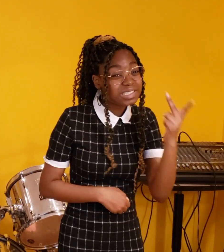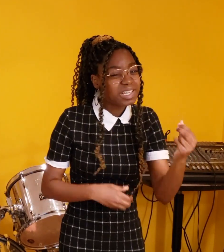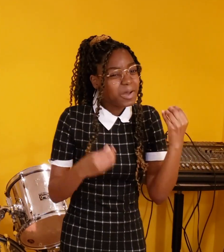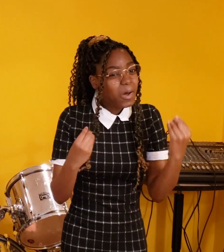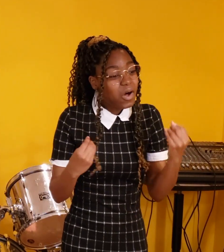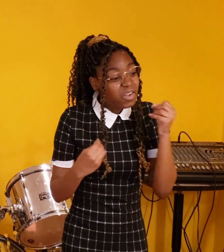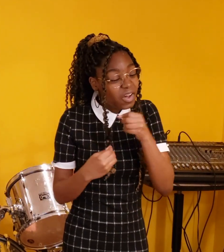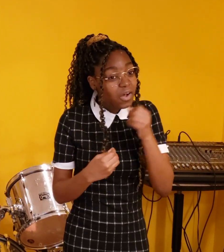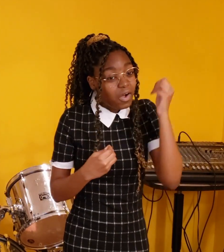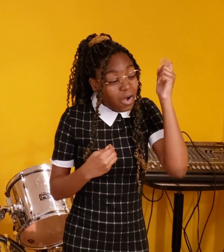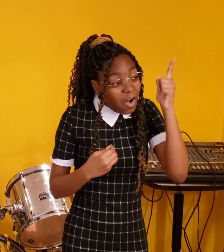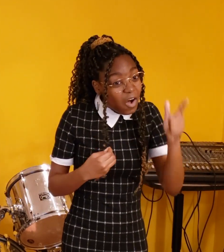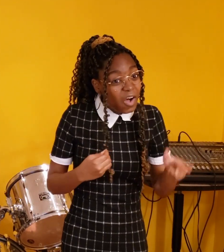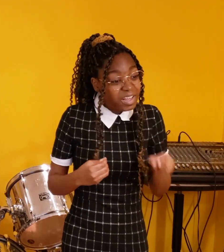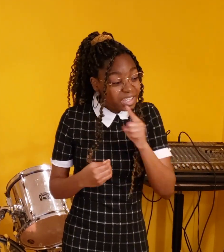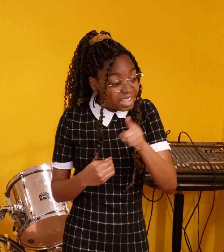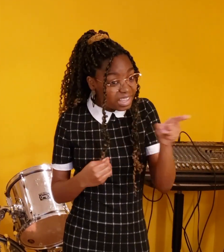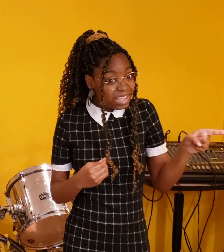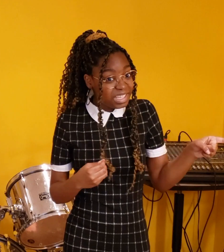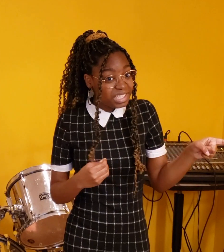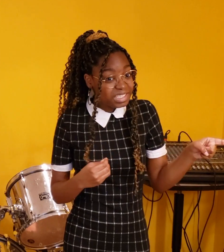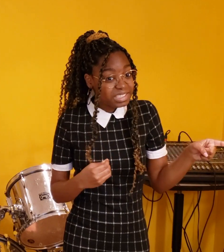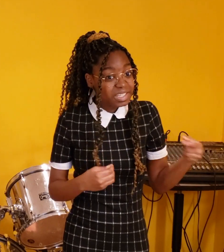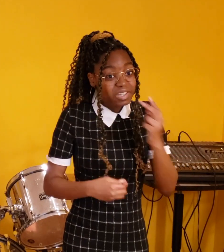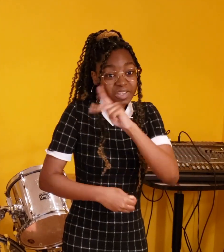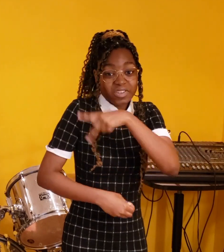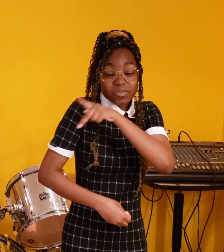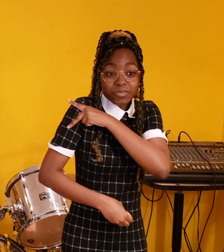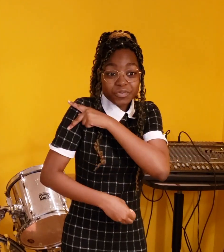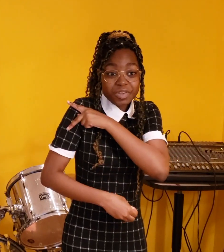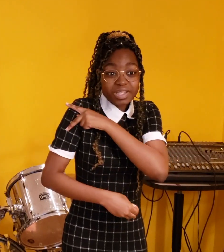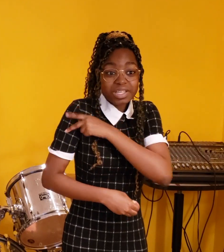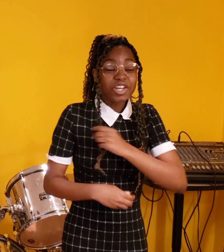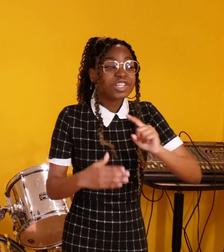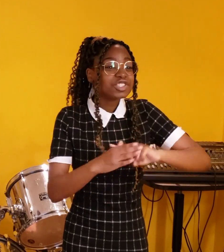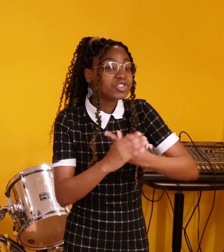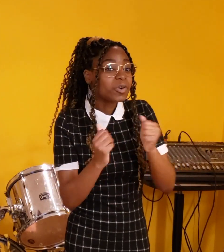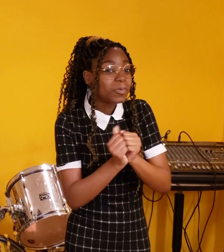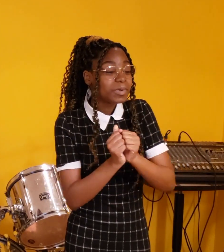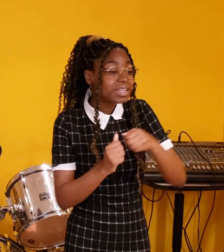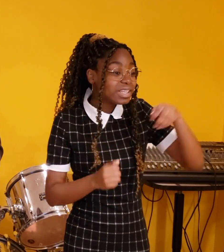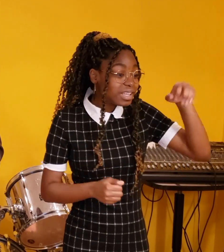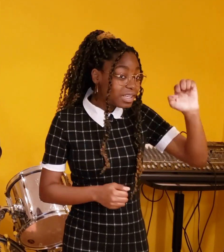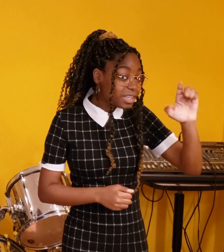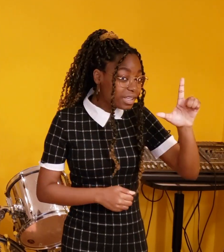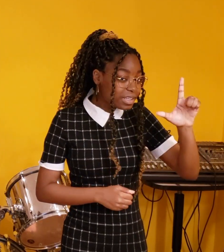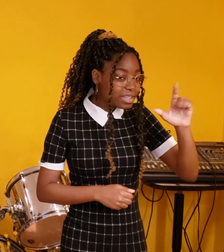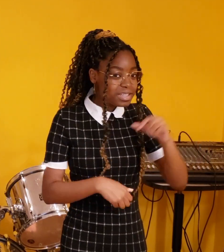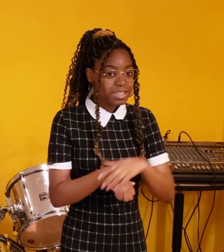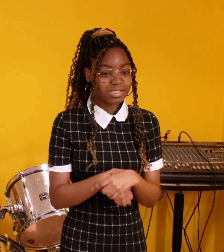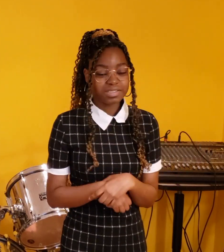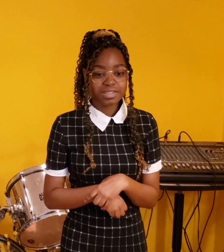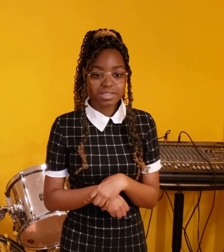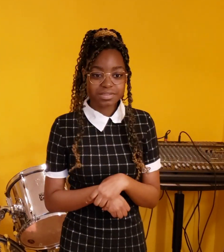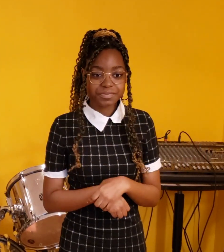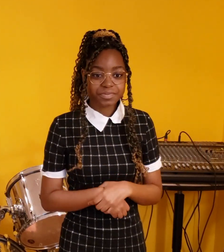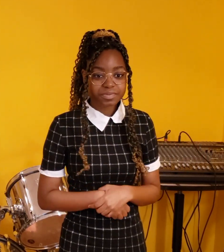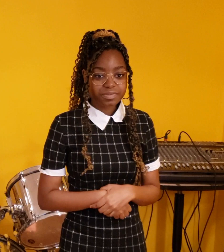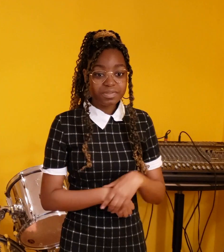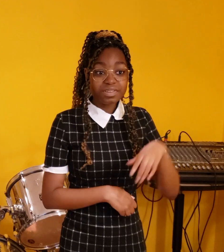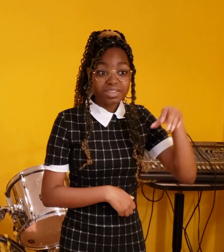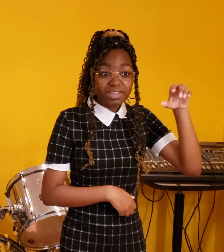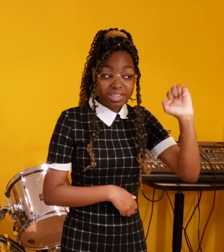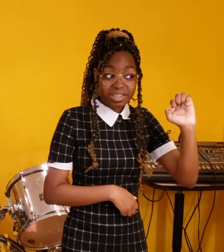many El in the Bible. El Roy is the God who sees. So, by the way, when it says El Roy, the God who